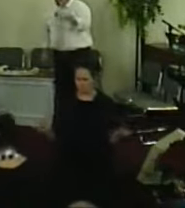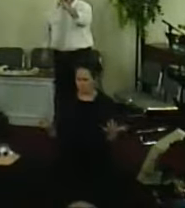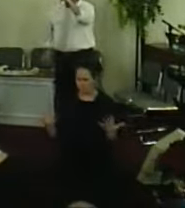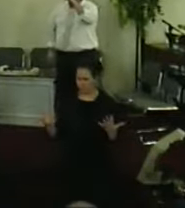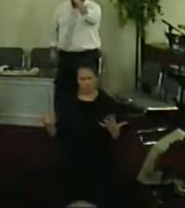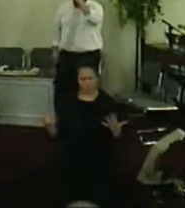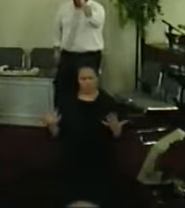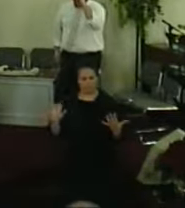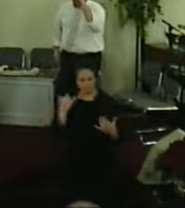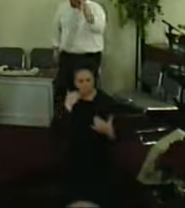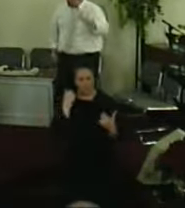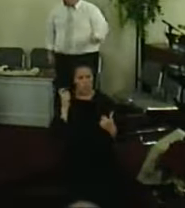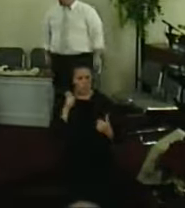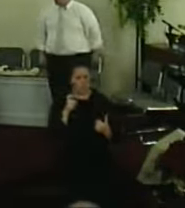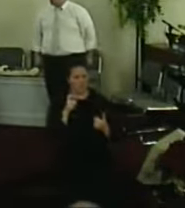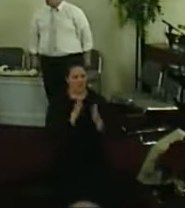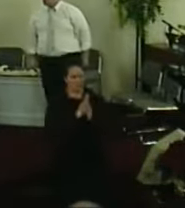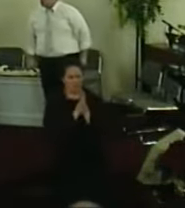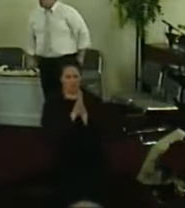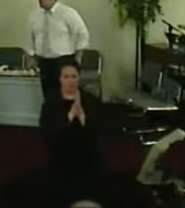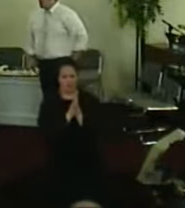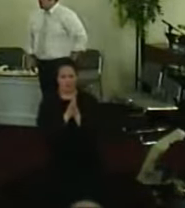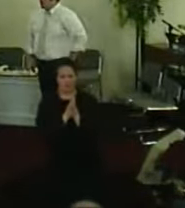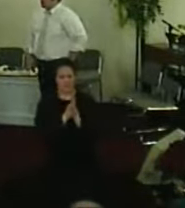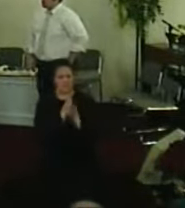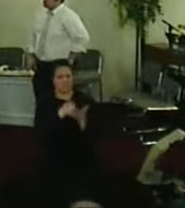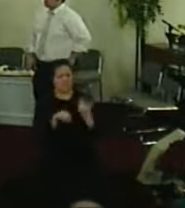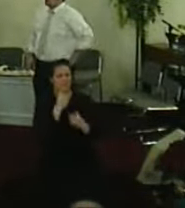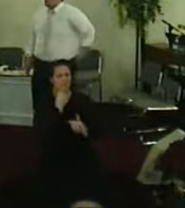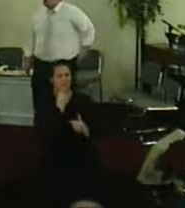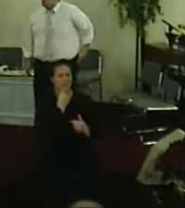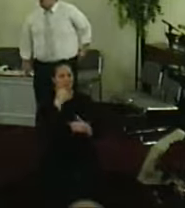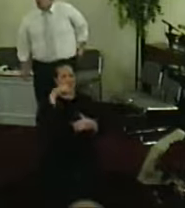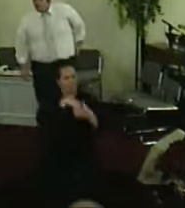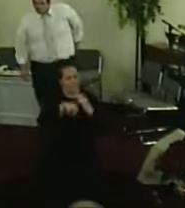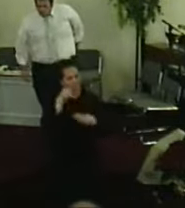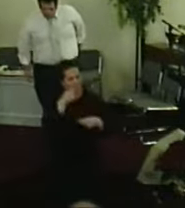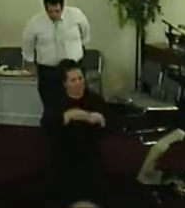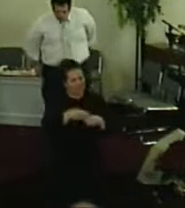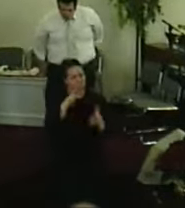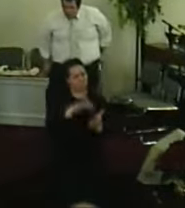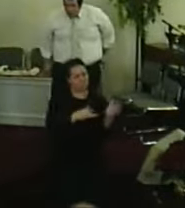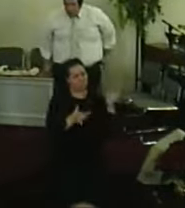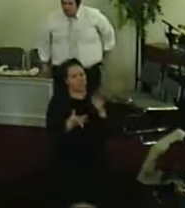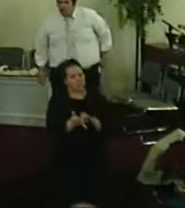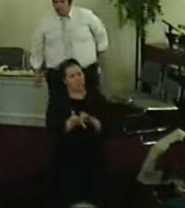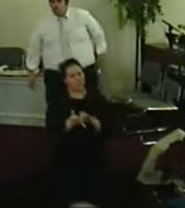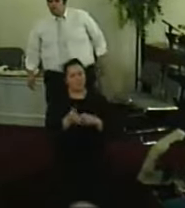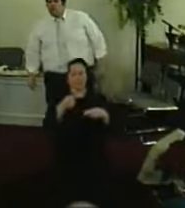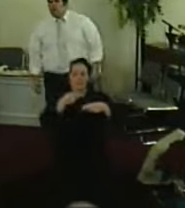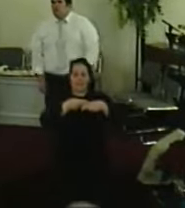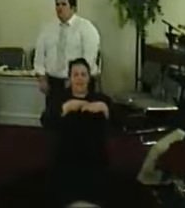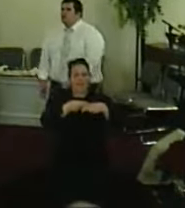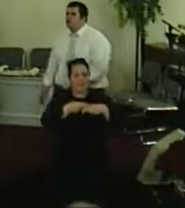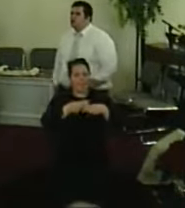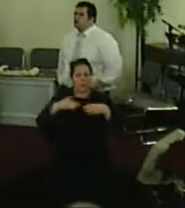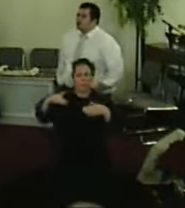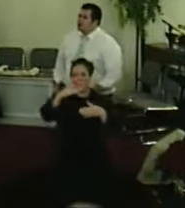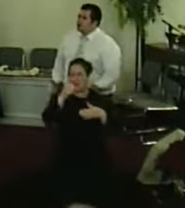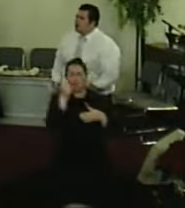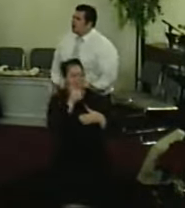Hallelujah. Somebody say in the name of Jesus. Come on, that's a name that's above every name. There's healing in that